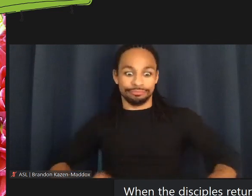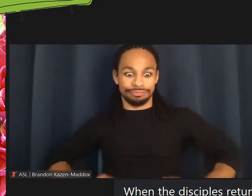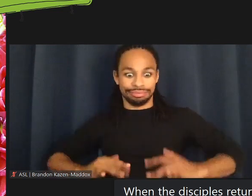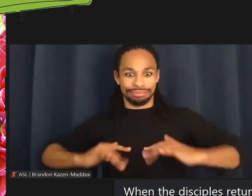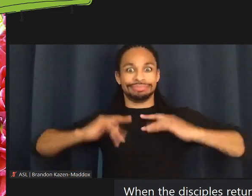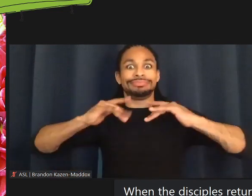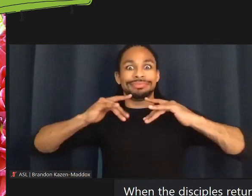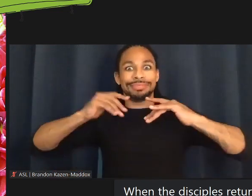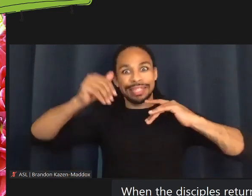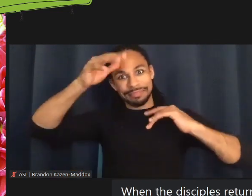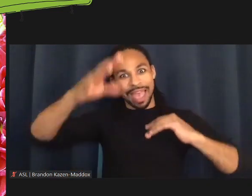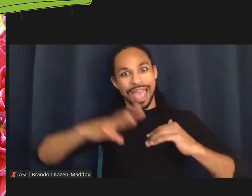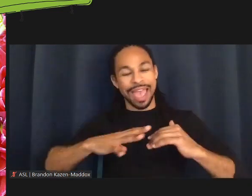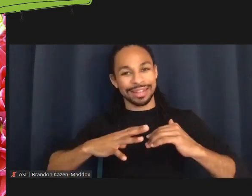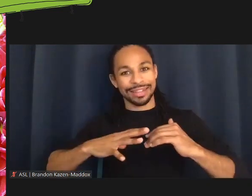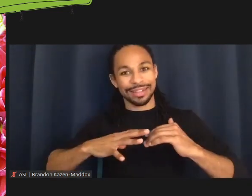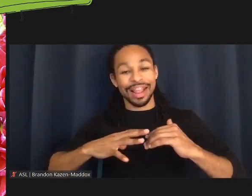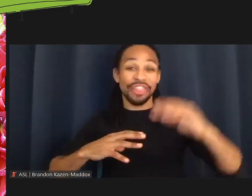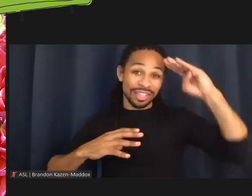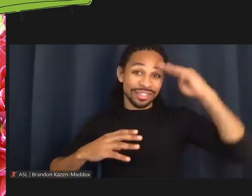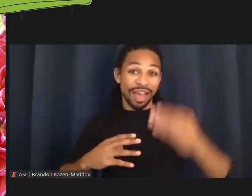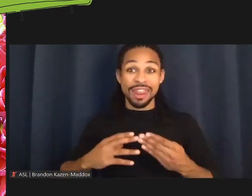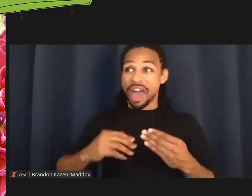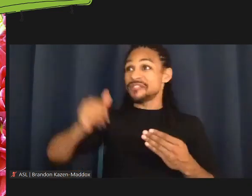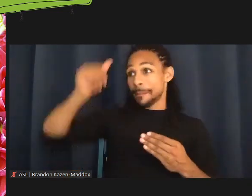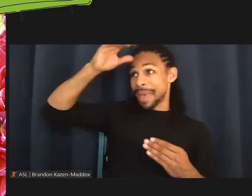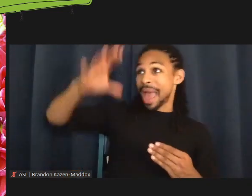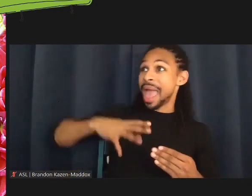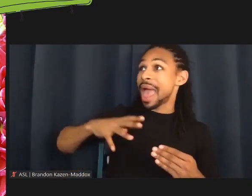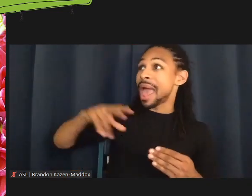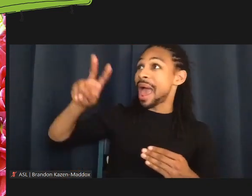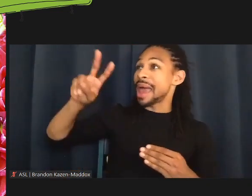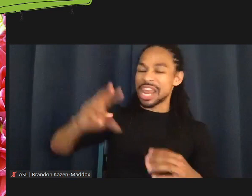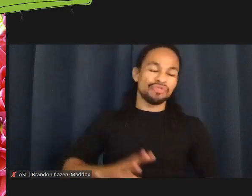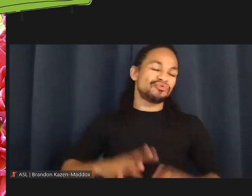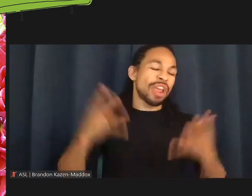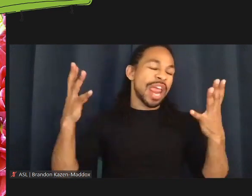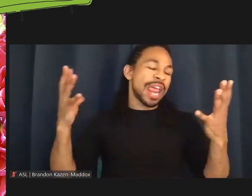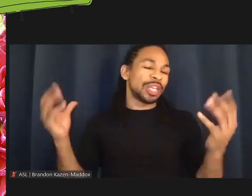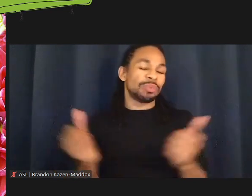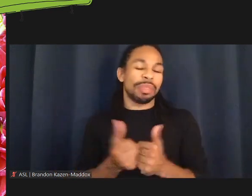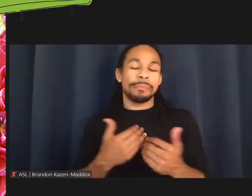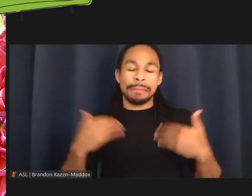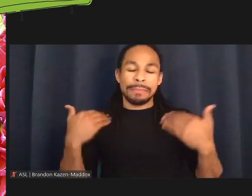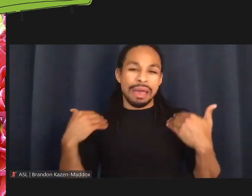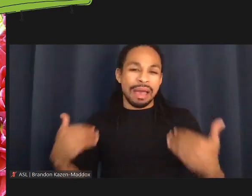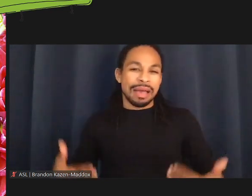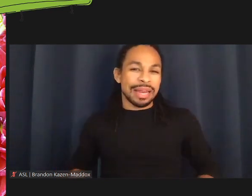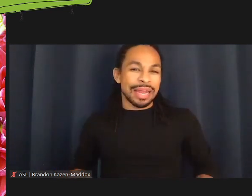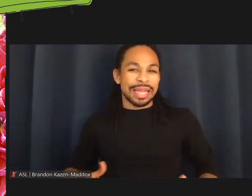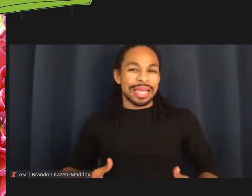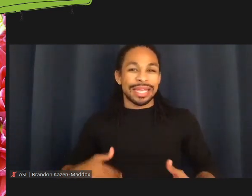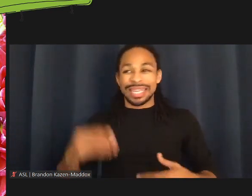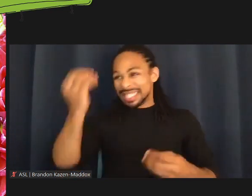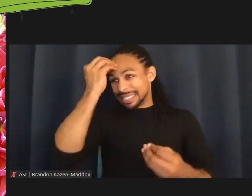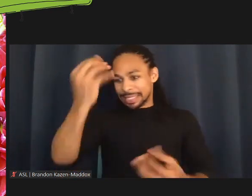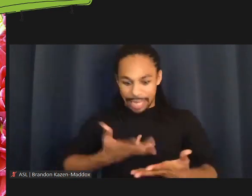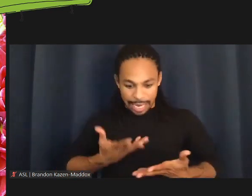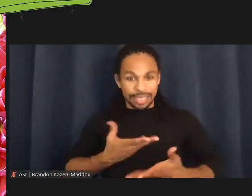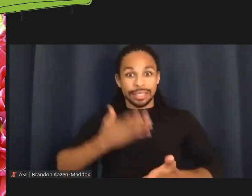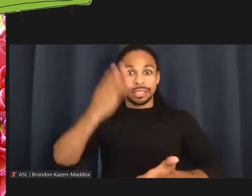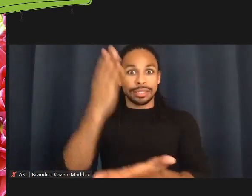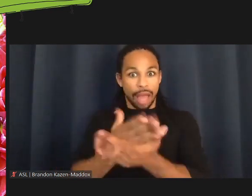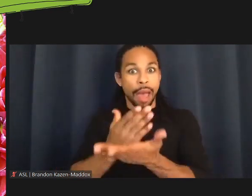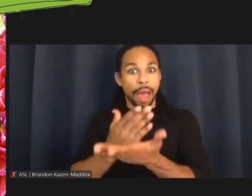The Son of Man, enraged with my body, said, "Stop."